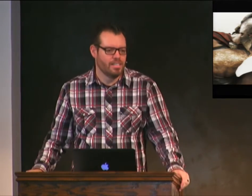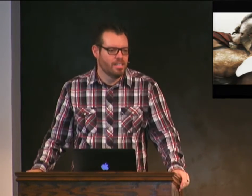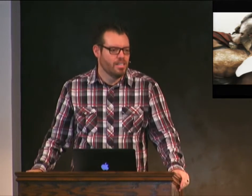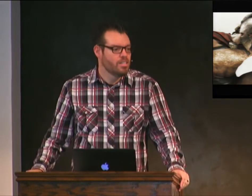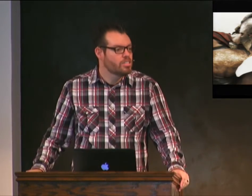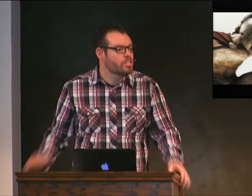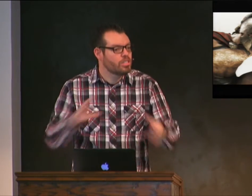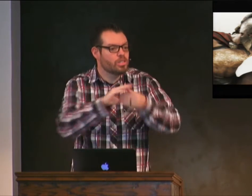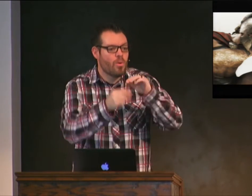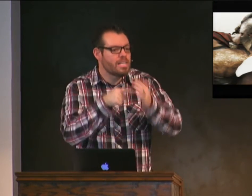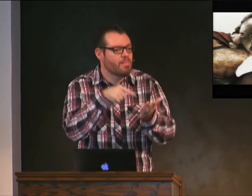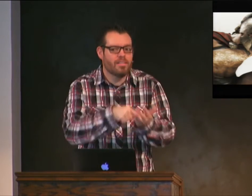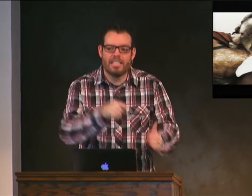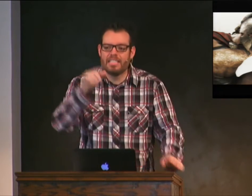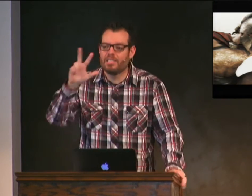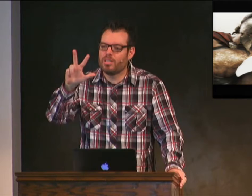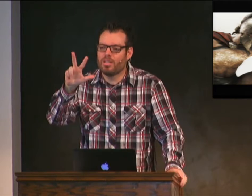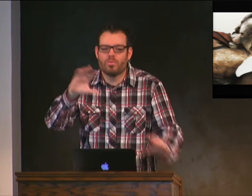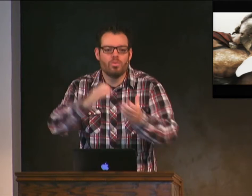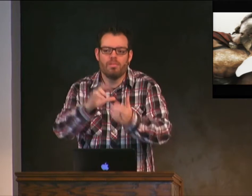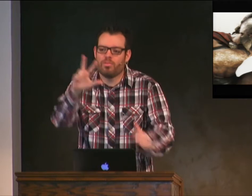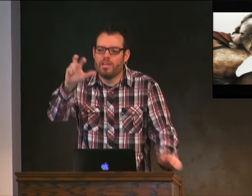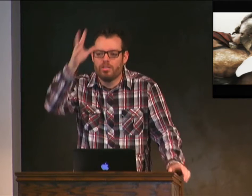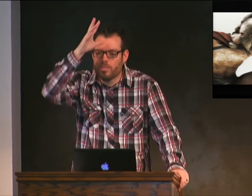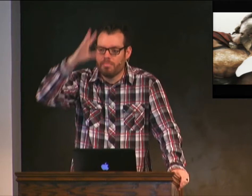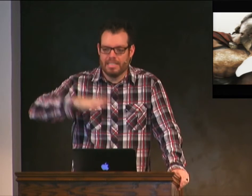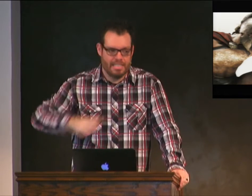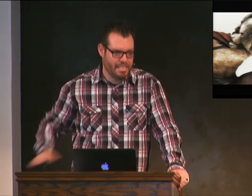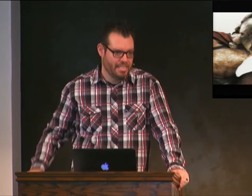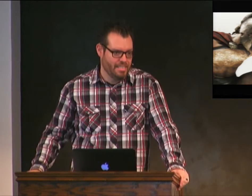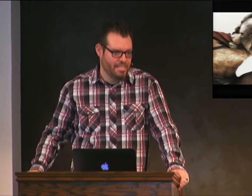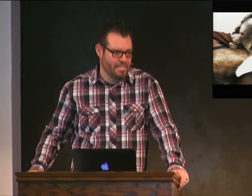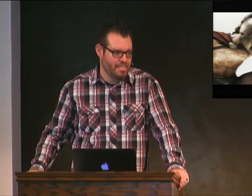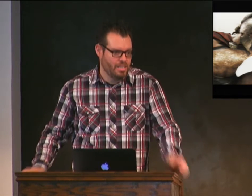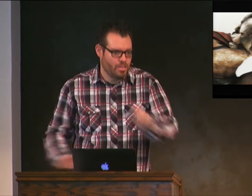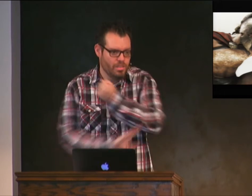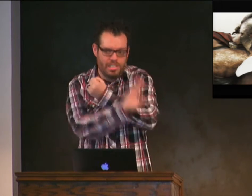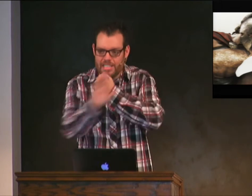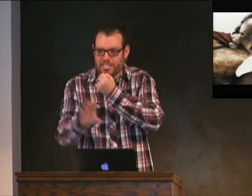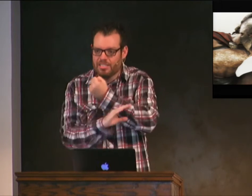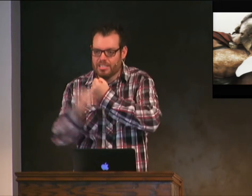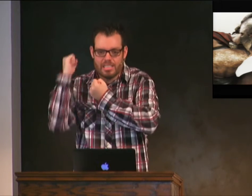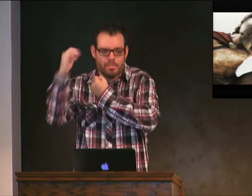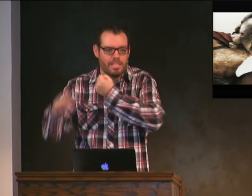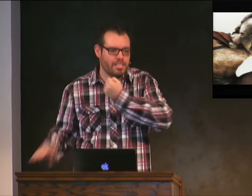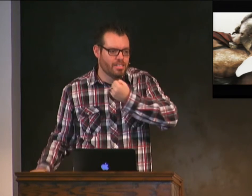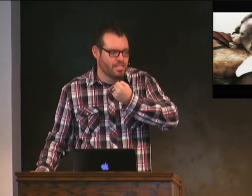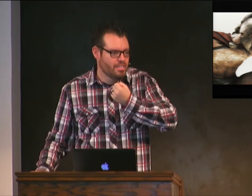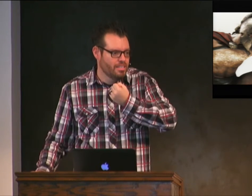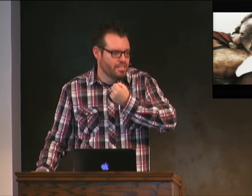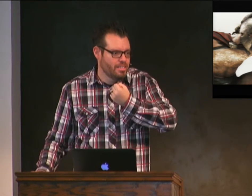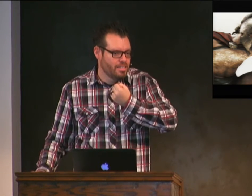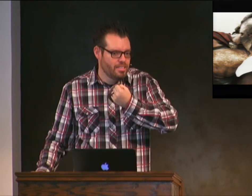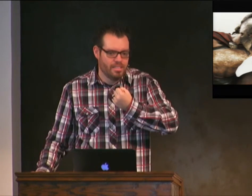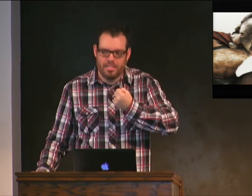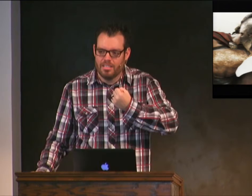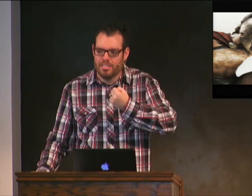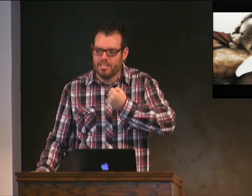about it. So the story is about these group of 300 men with shields and spears.